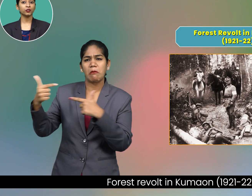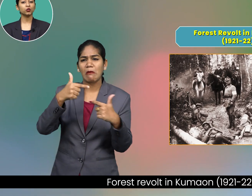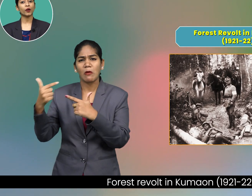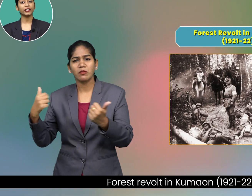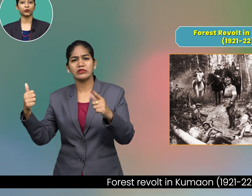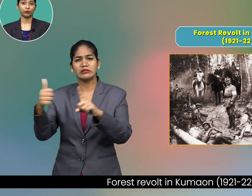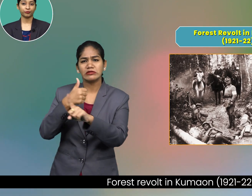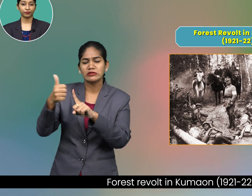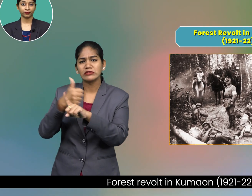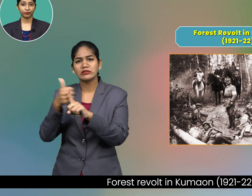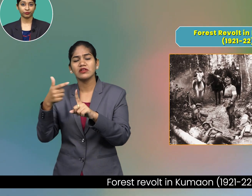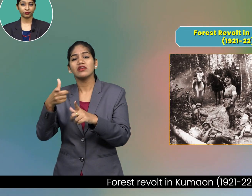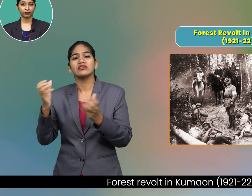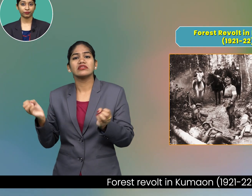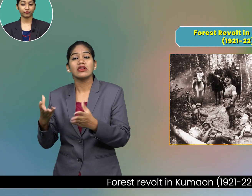1921 to 22.